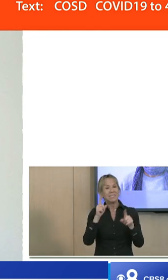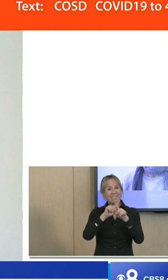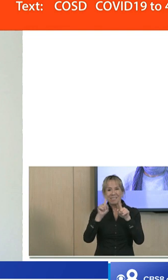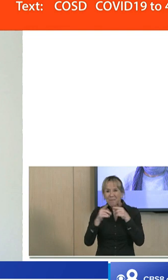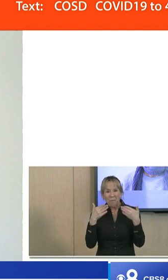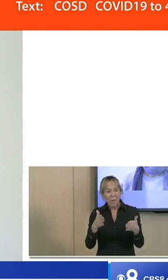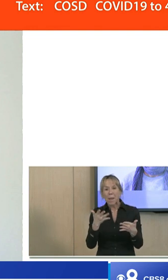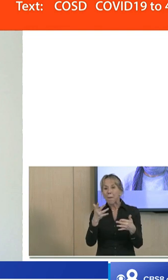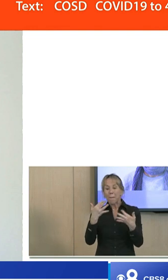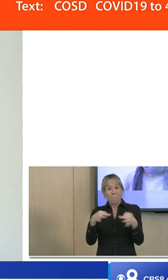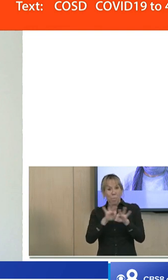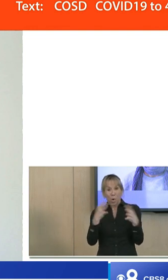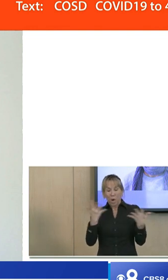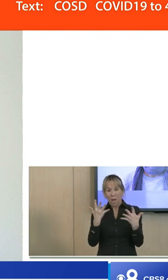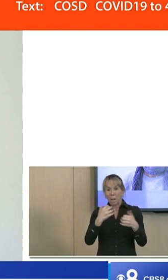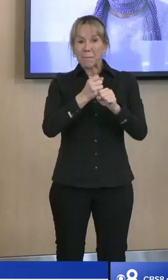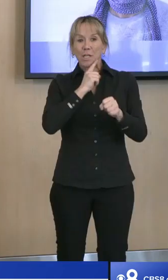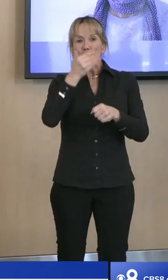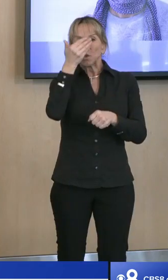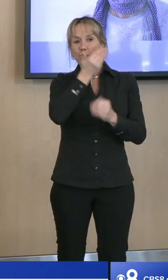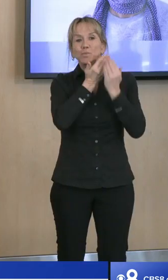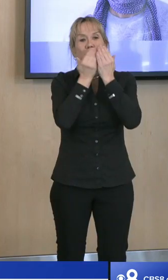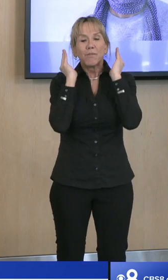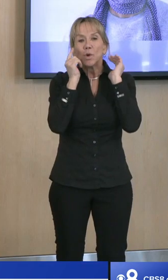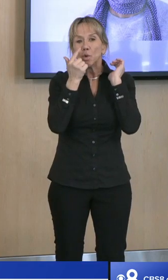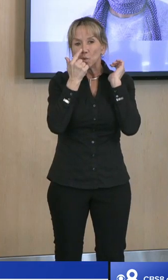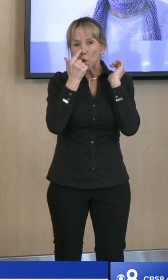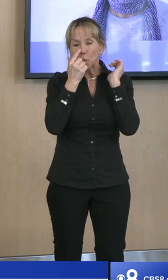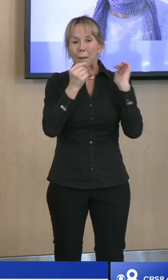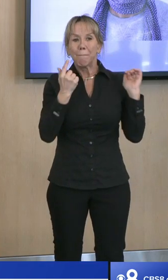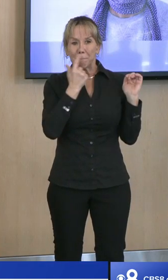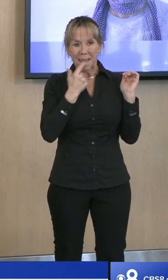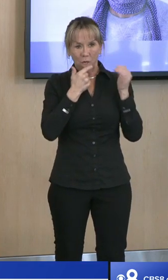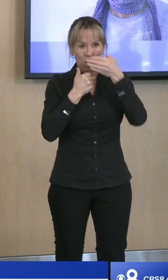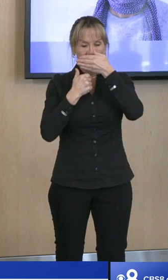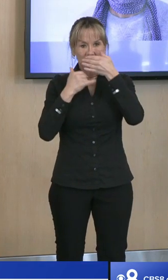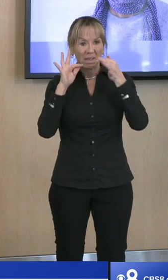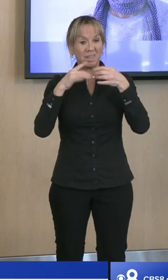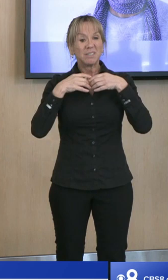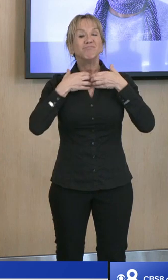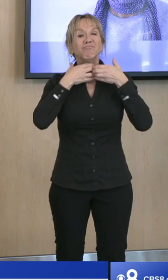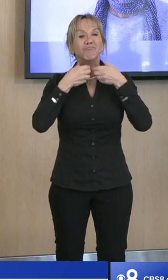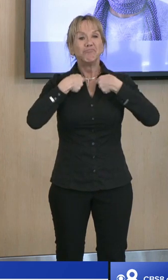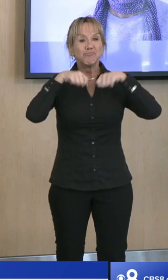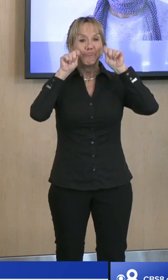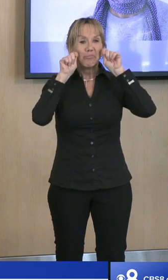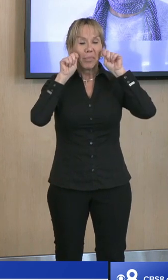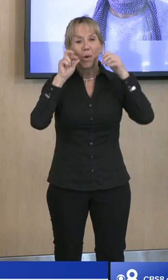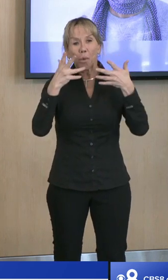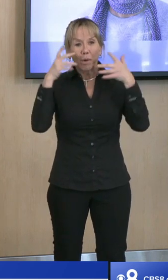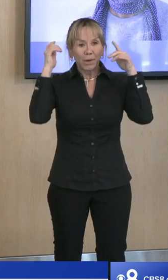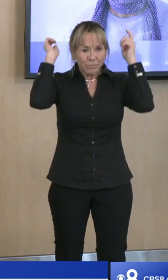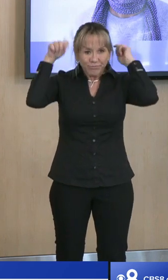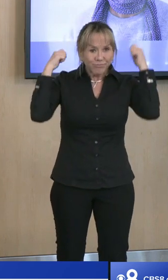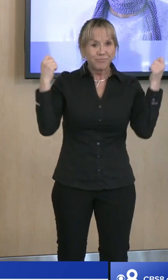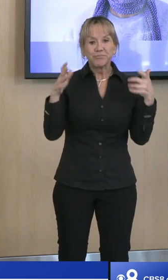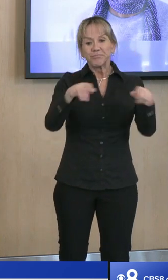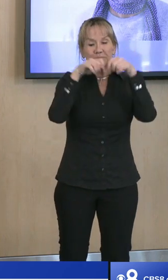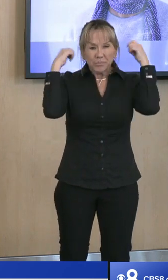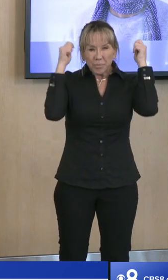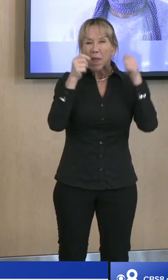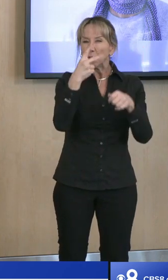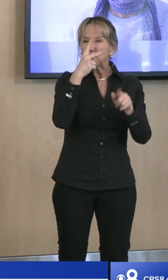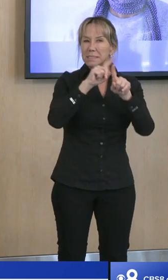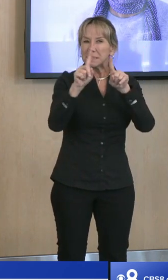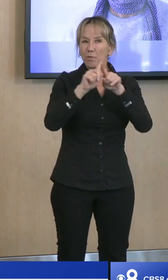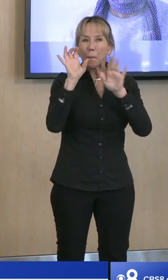your nose and your mouth. So and you see some pictures that are being projected behind me.